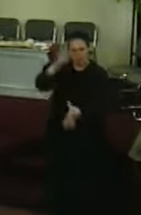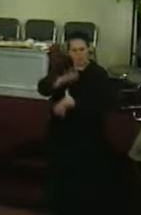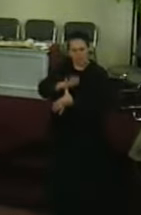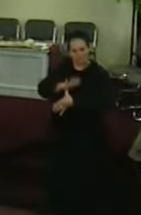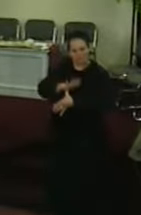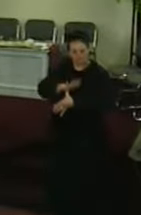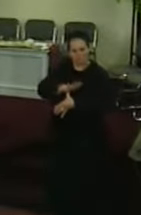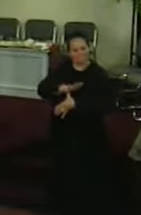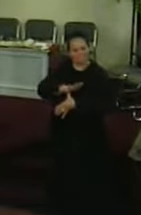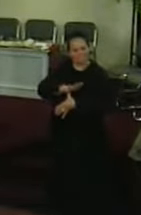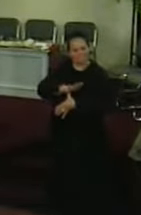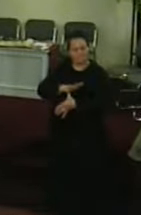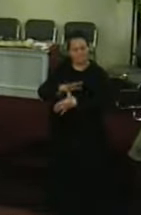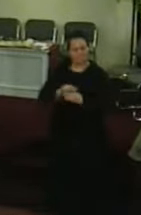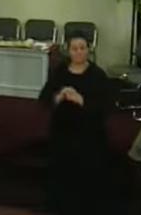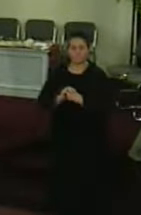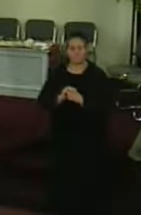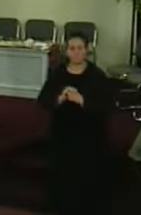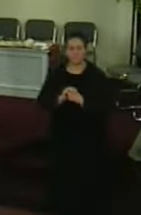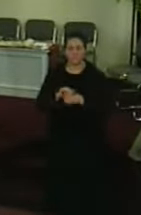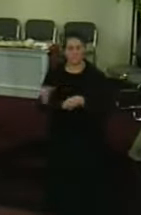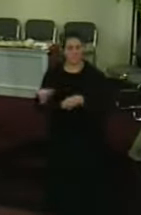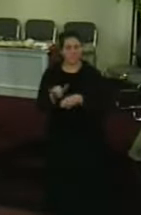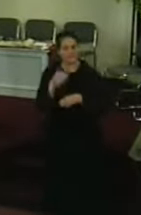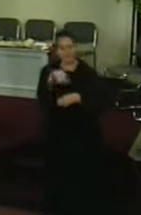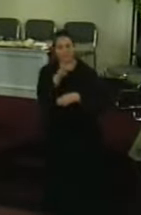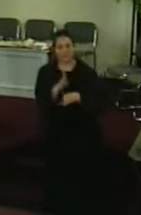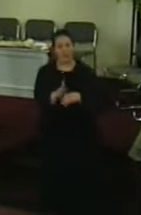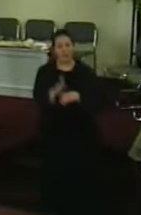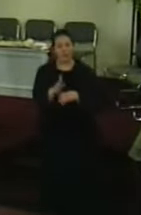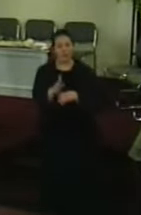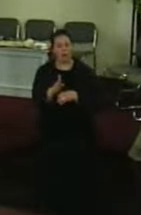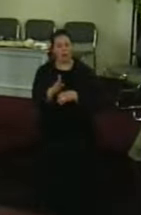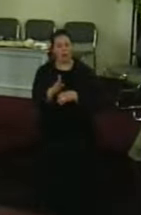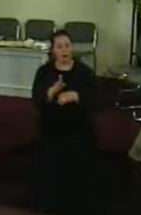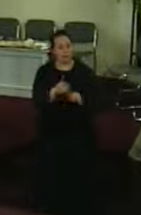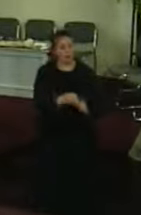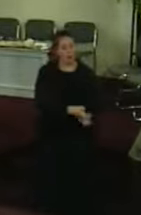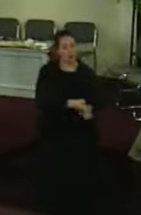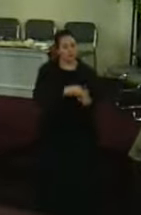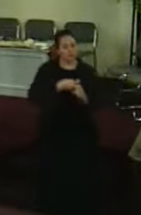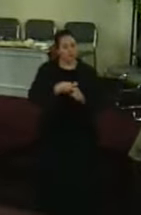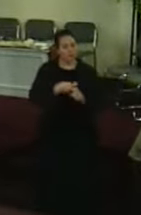And the same God that's brought you this far, He'll take you all the way.